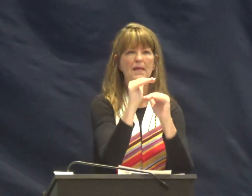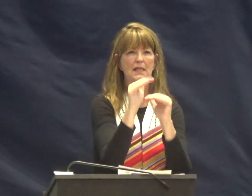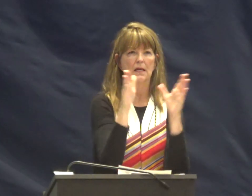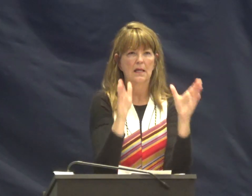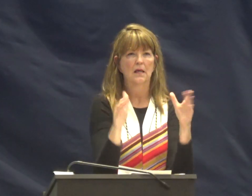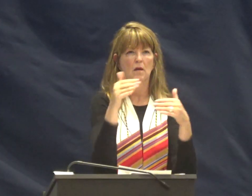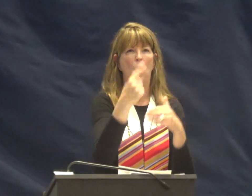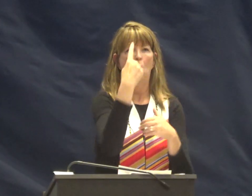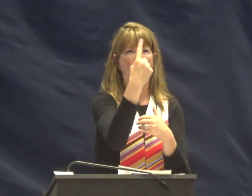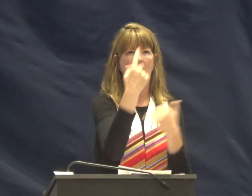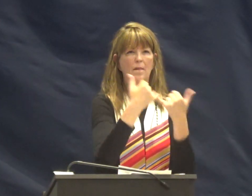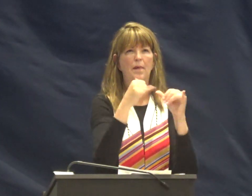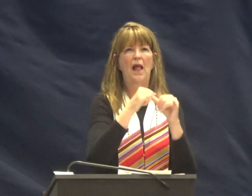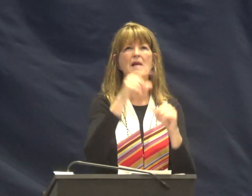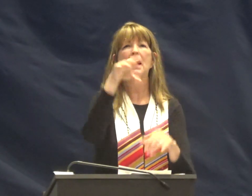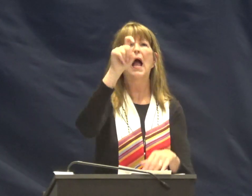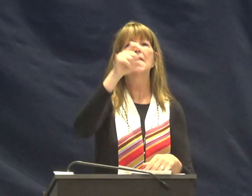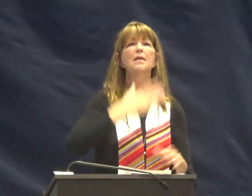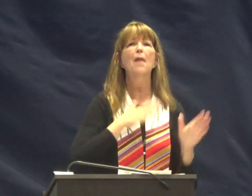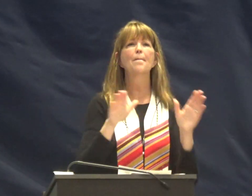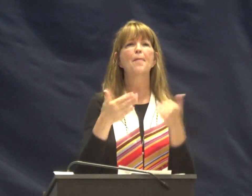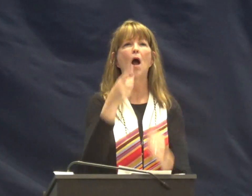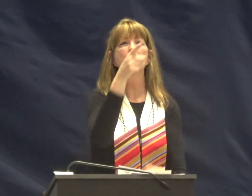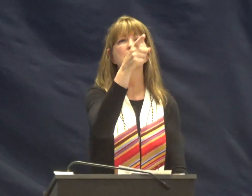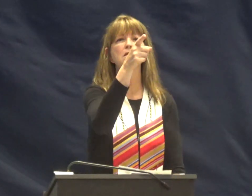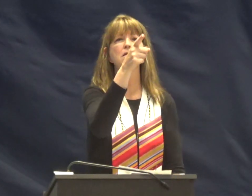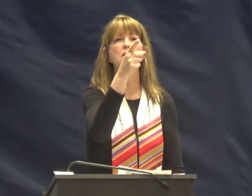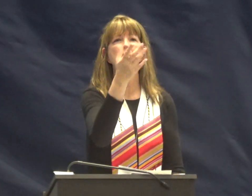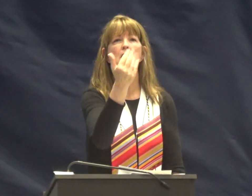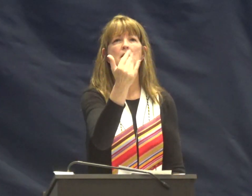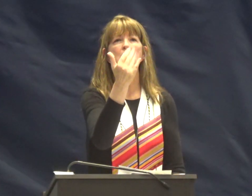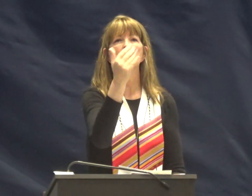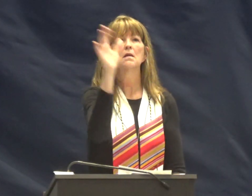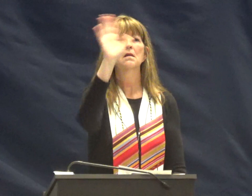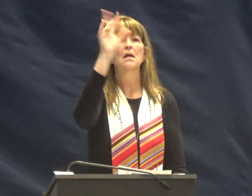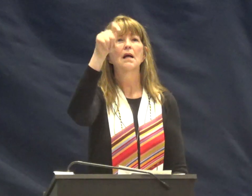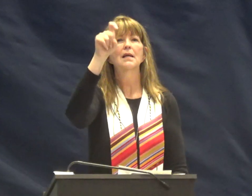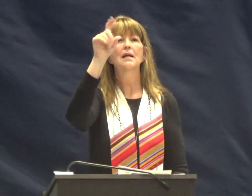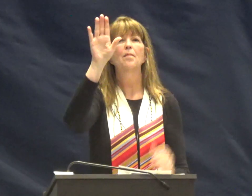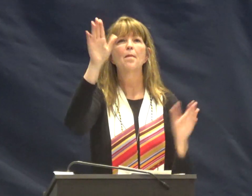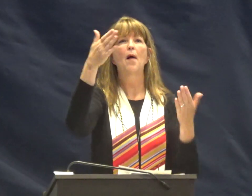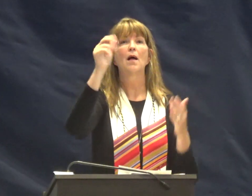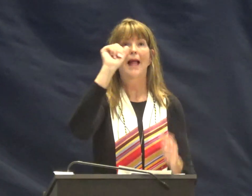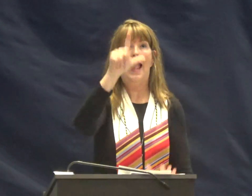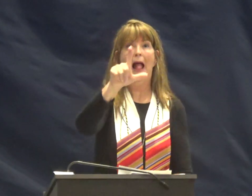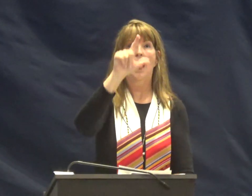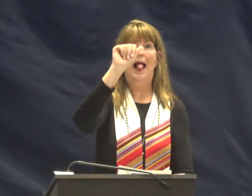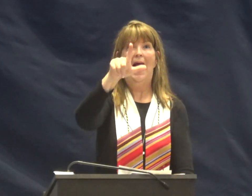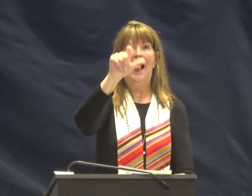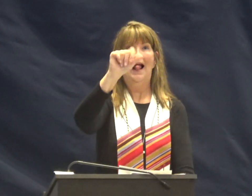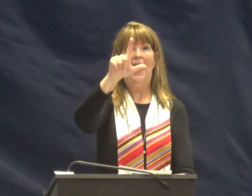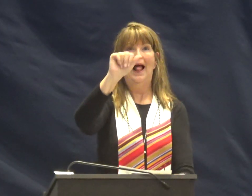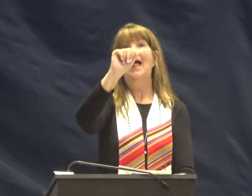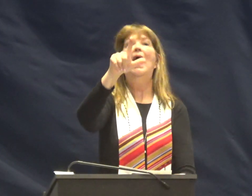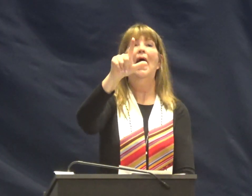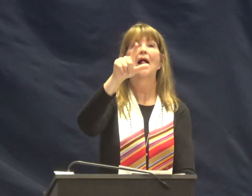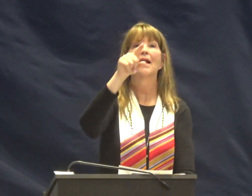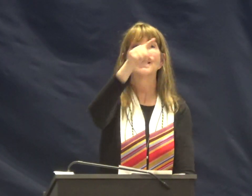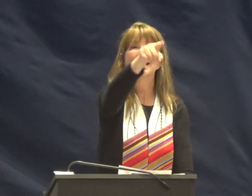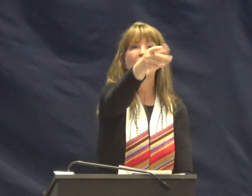Jonah thought that God was limited to one place. And I need a box. Hey, Al, can you bring my